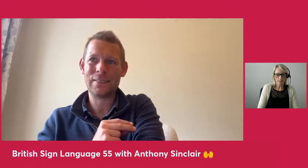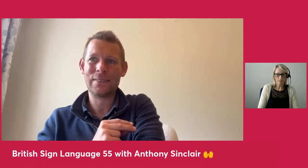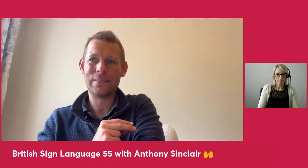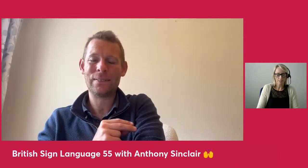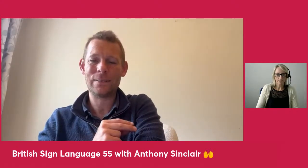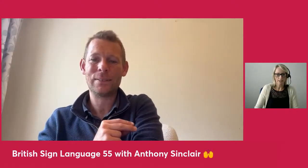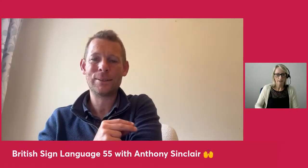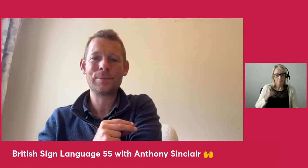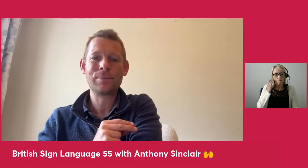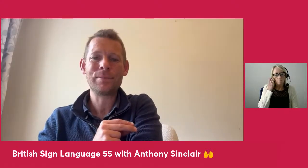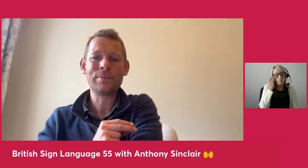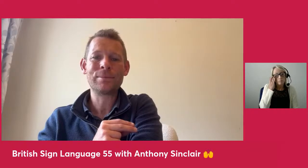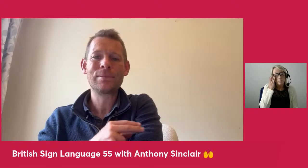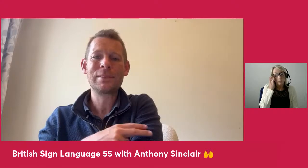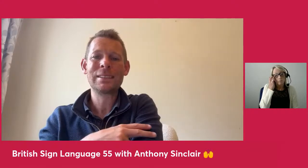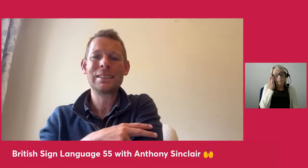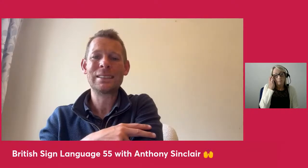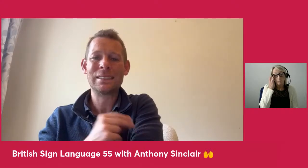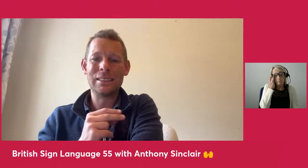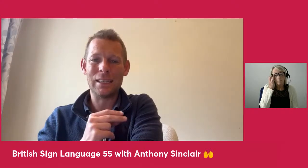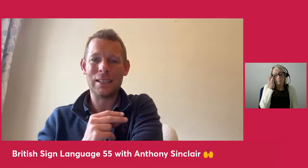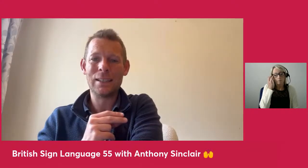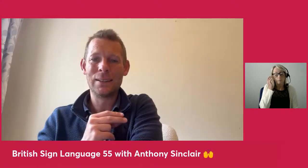for staff today.